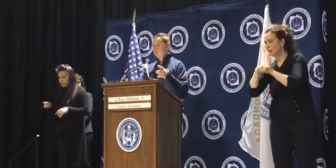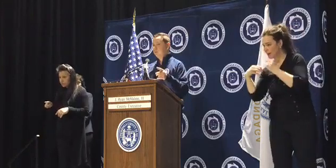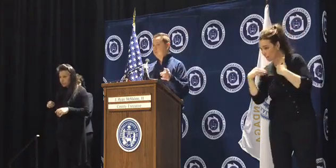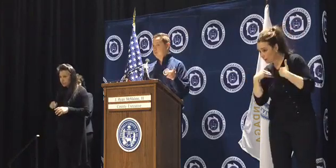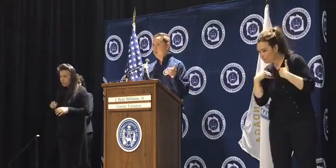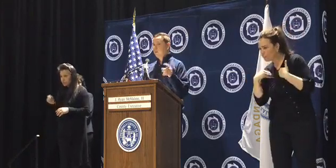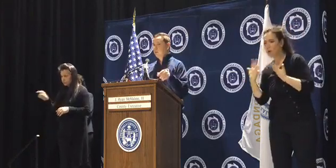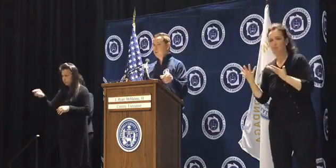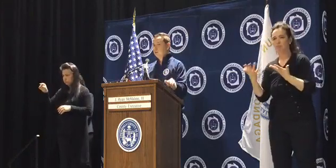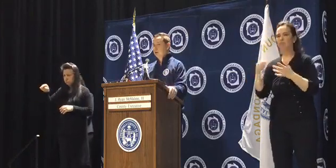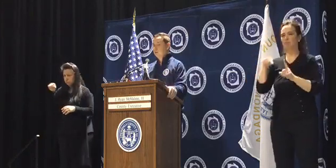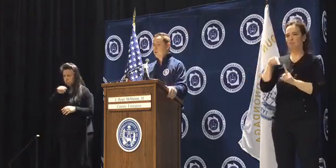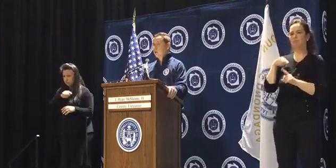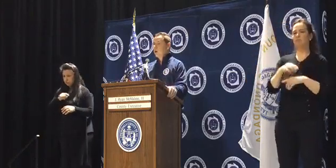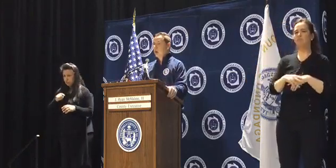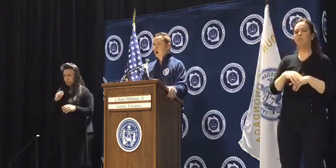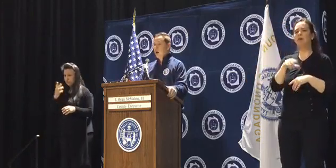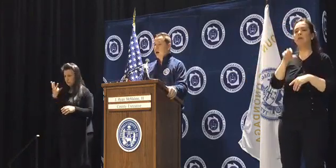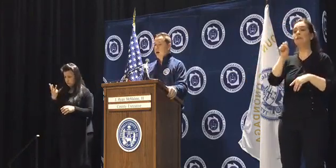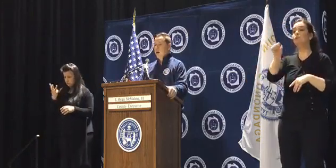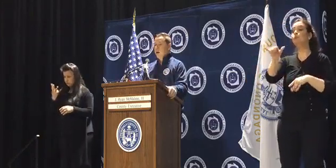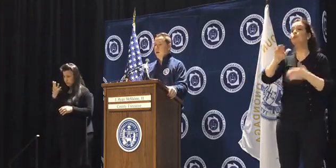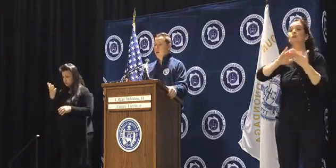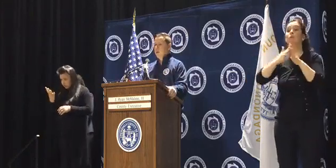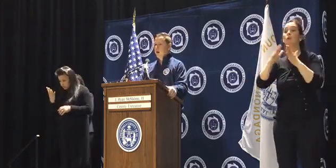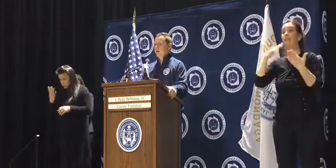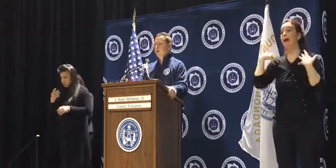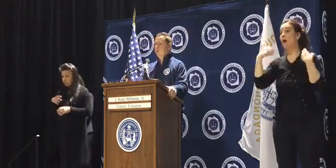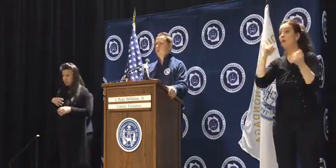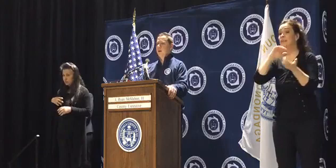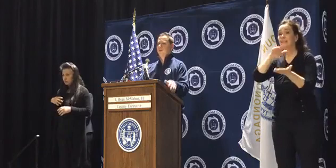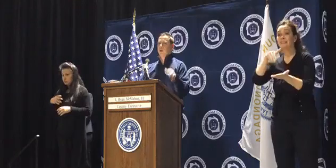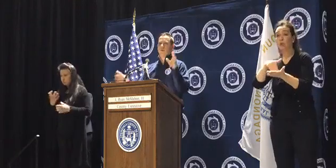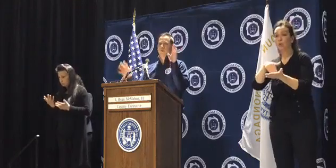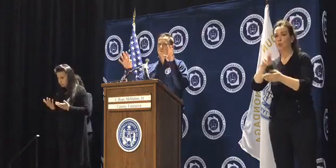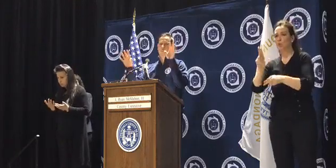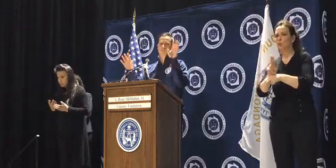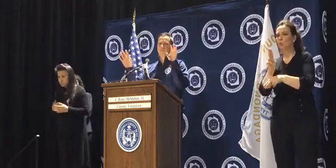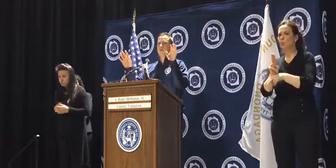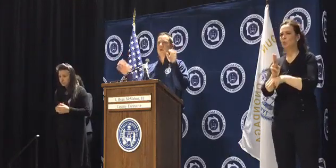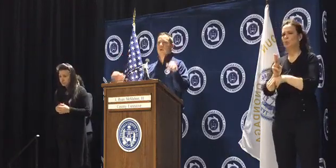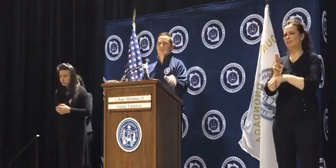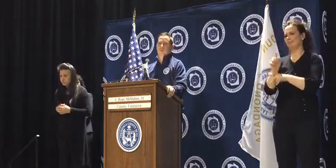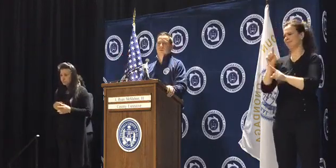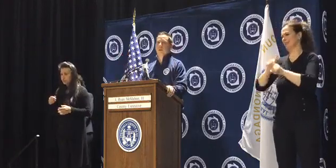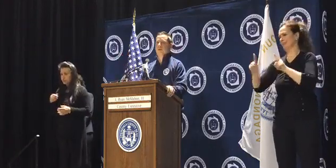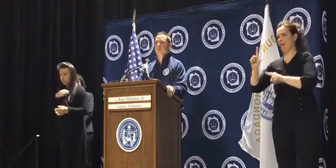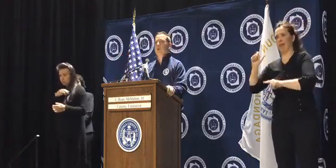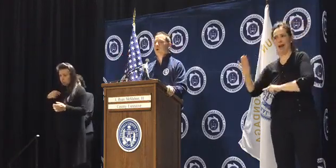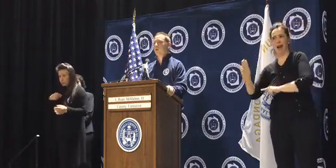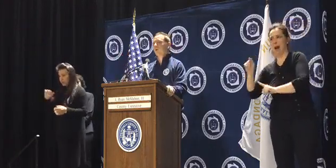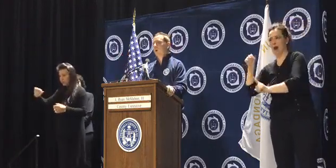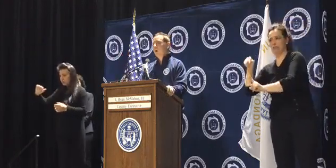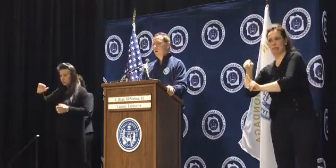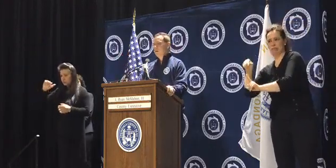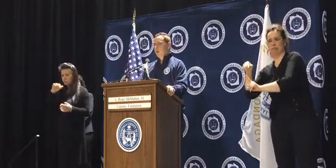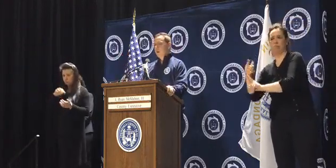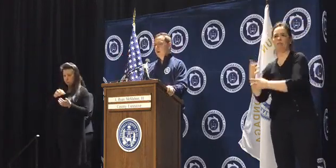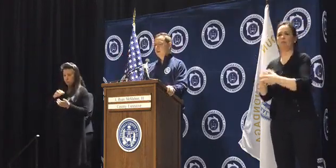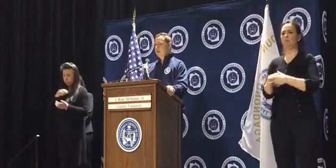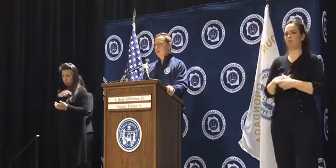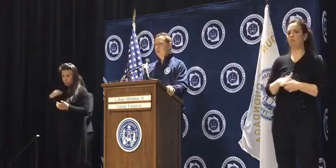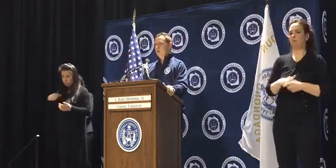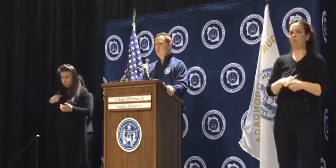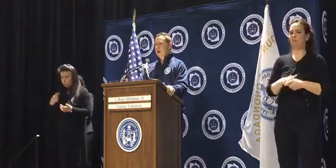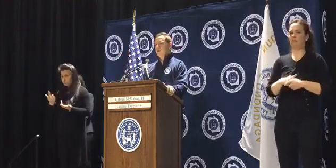a 3 to 5 day turn time. And the primary care providers all using their own testing partner. So